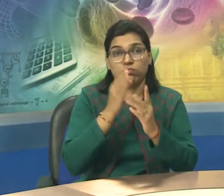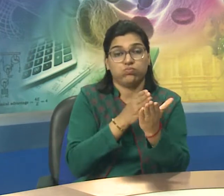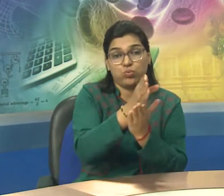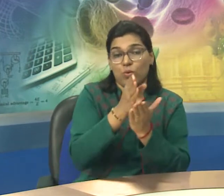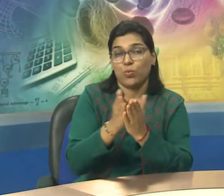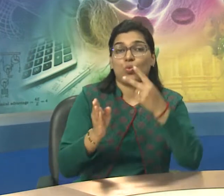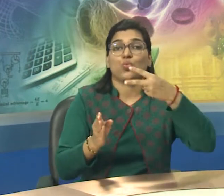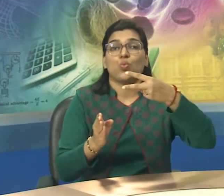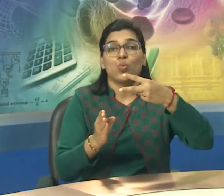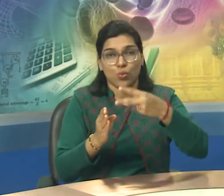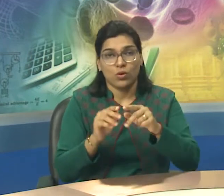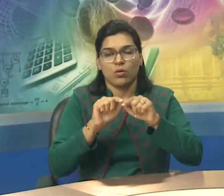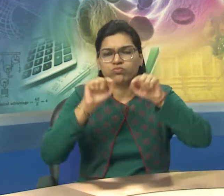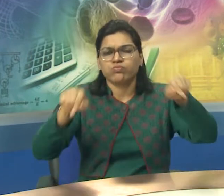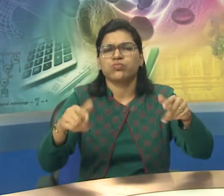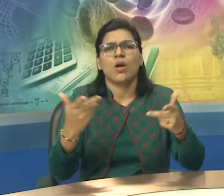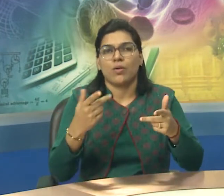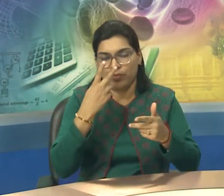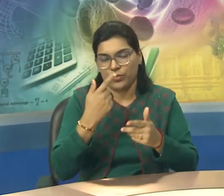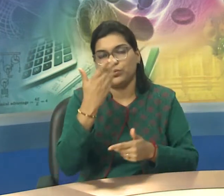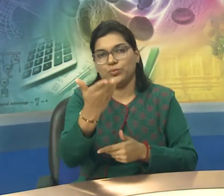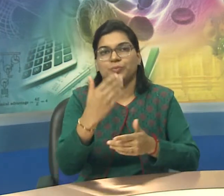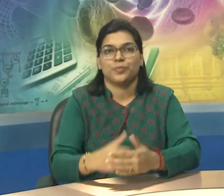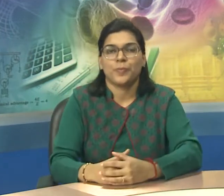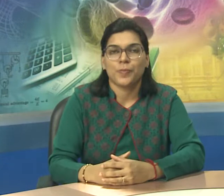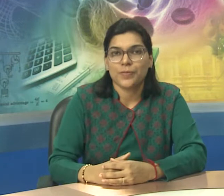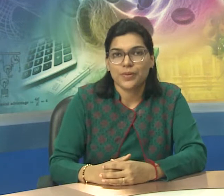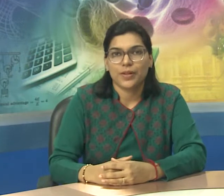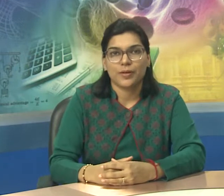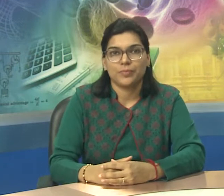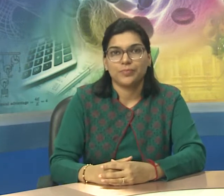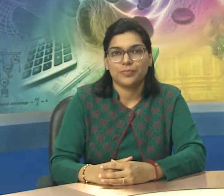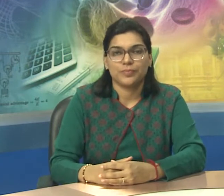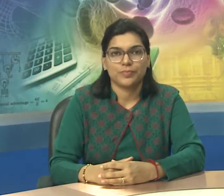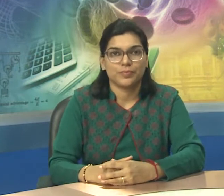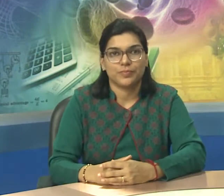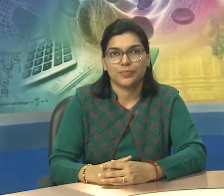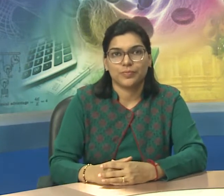BPO is often divided into two categories.